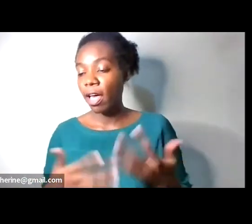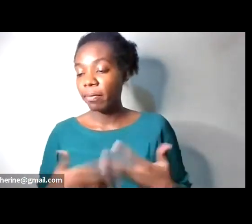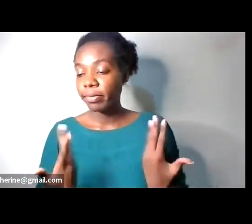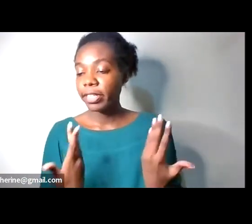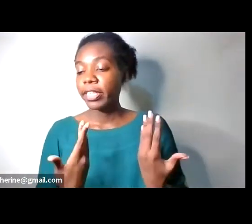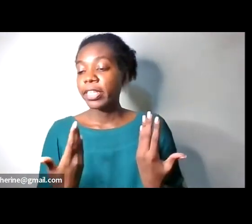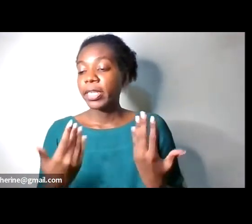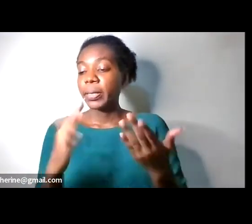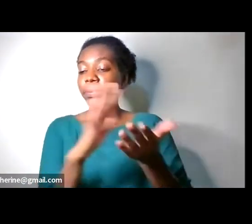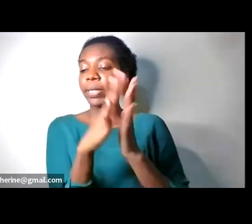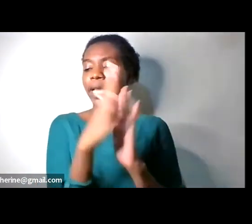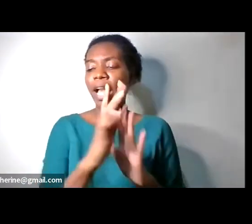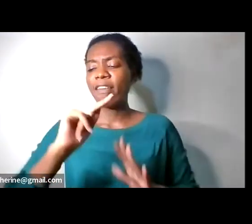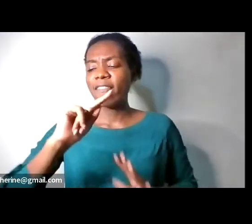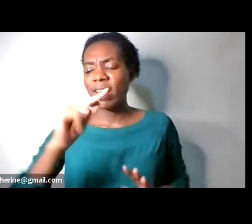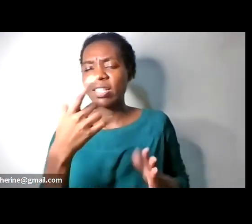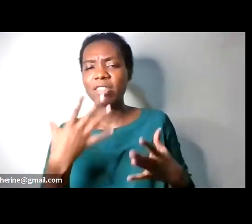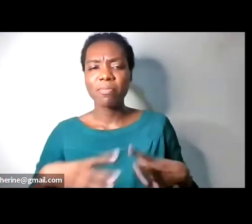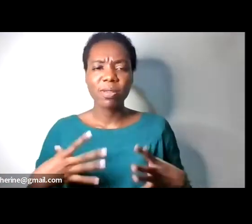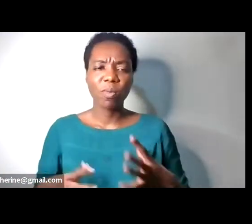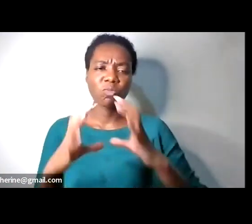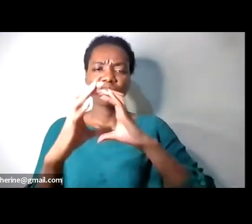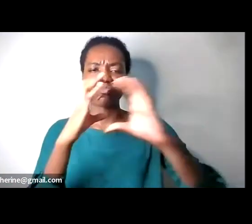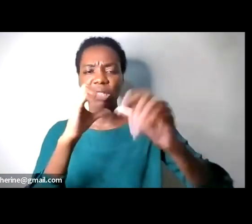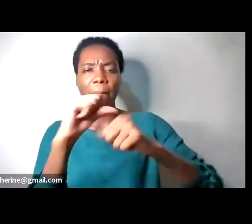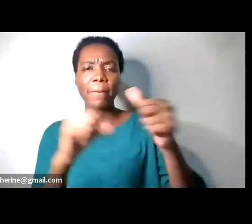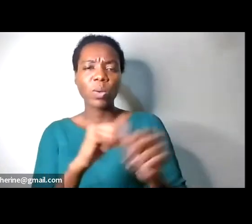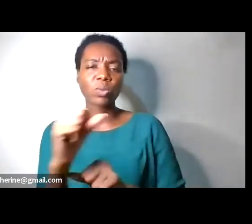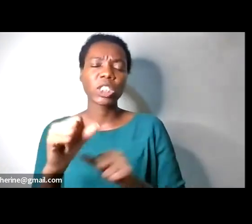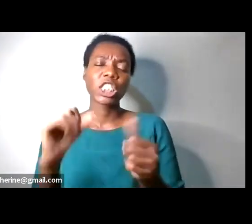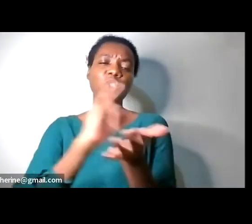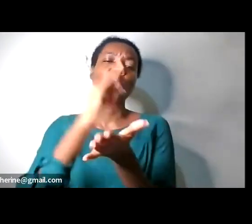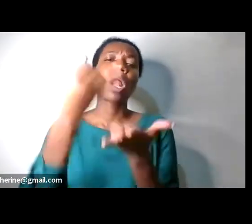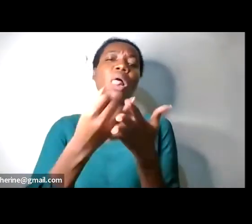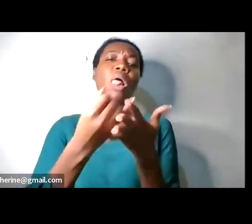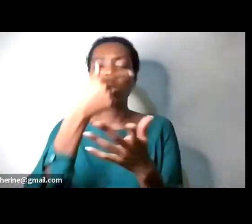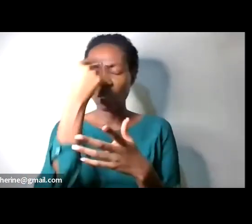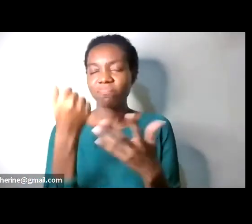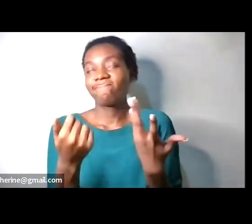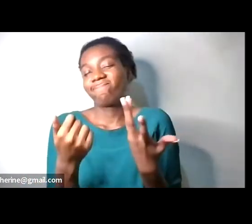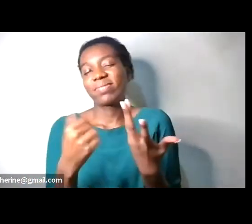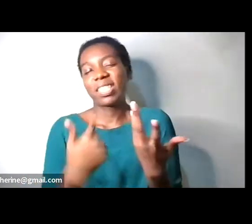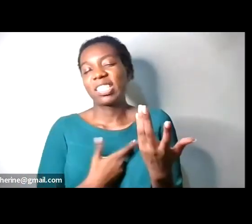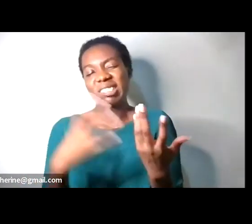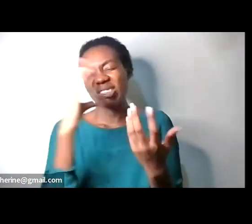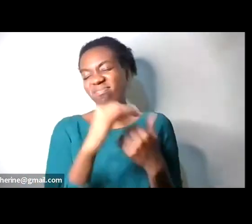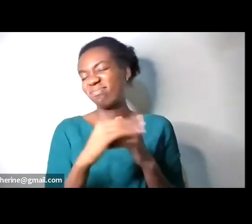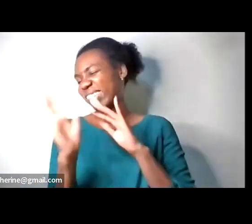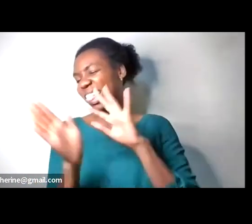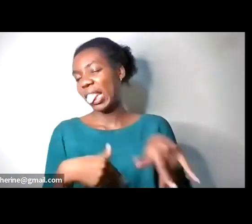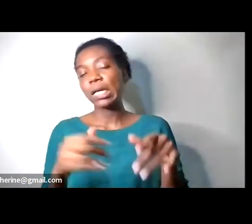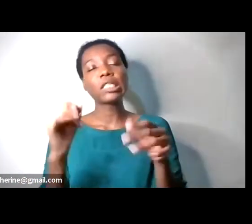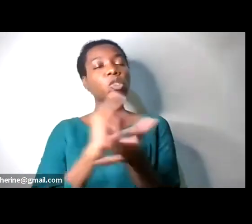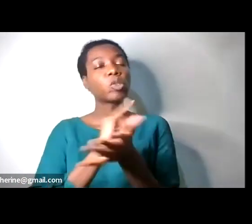among the first people who are bringing in a conversation about insurance, because I think we all assume that getting insurance and good insurance